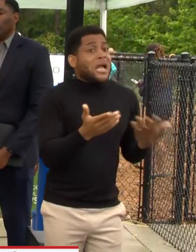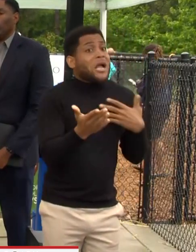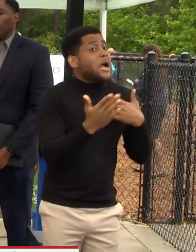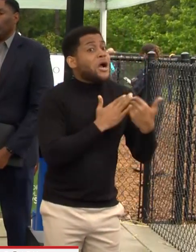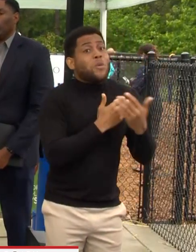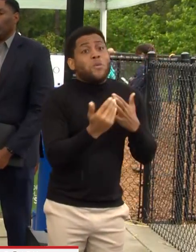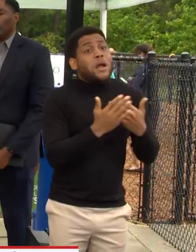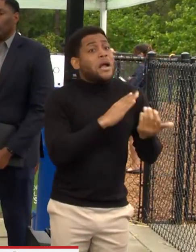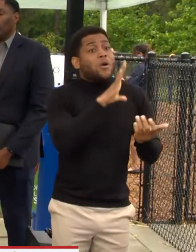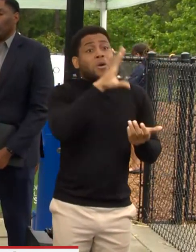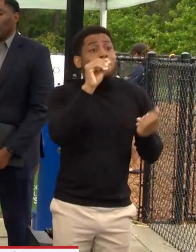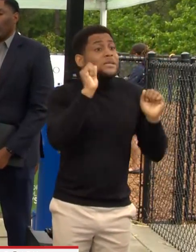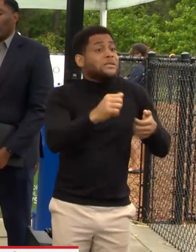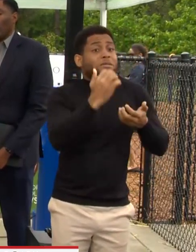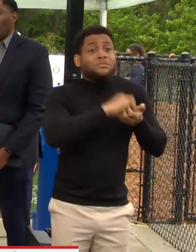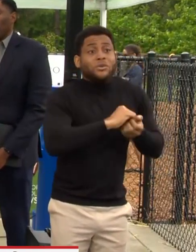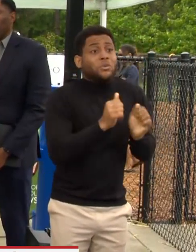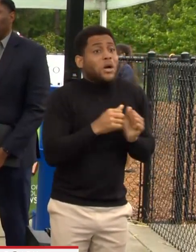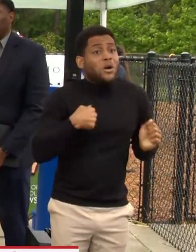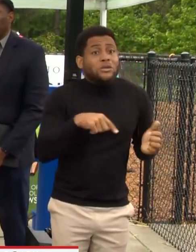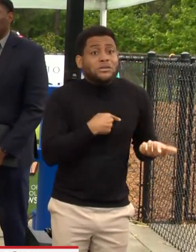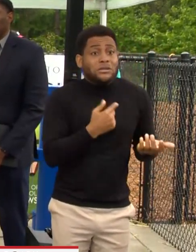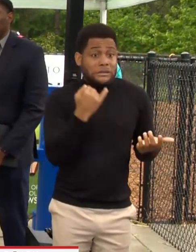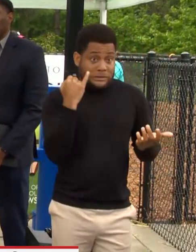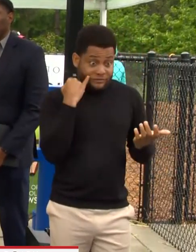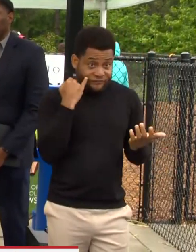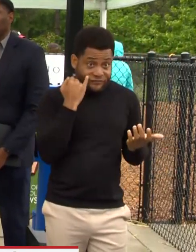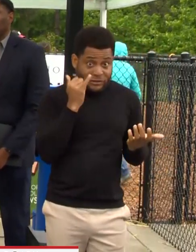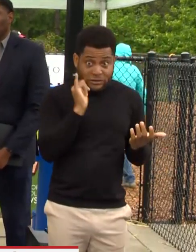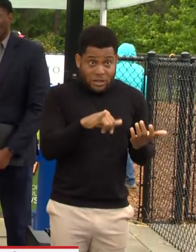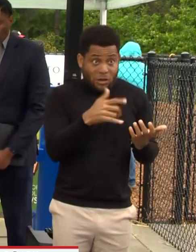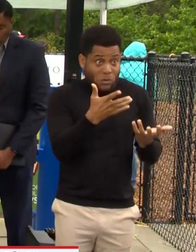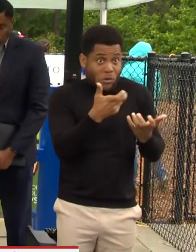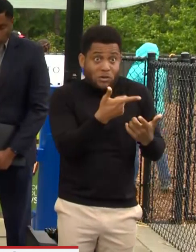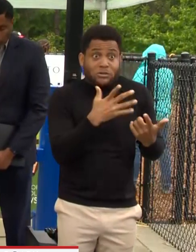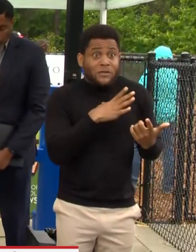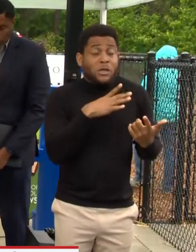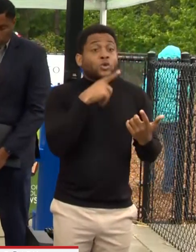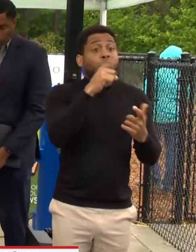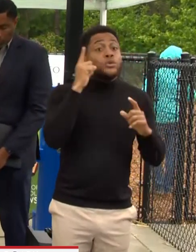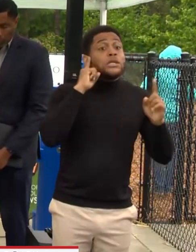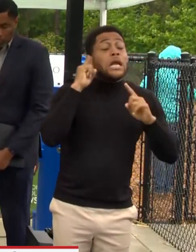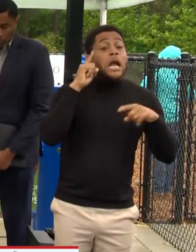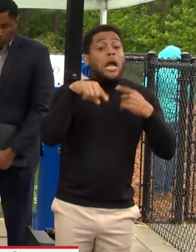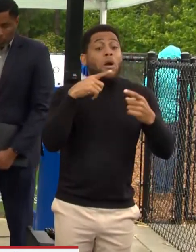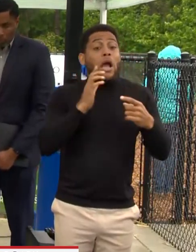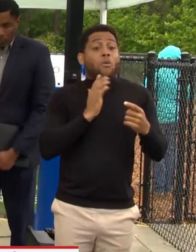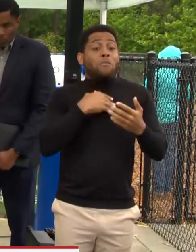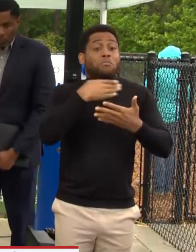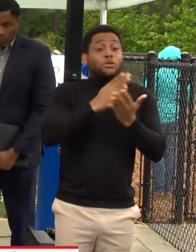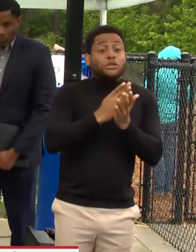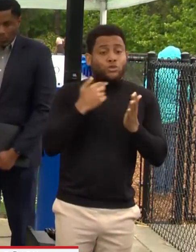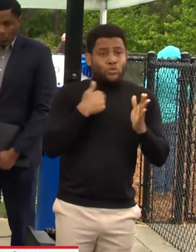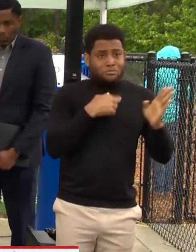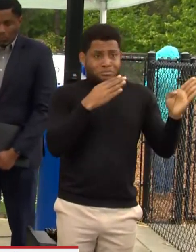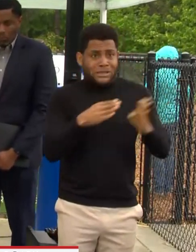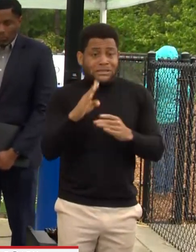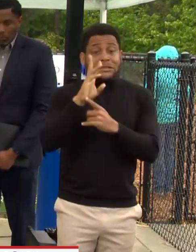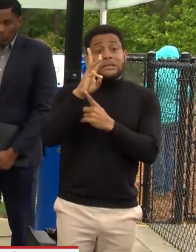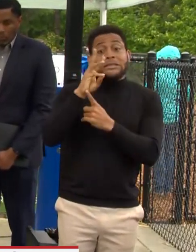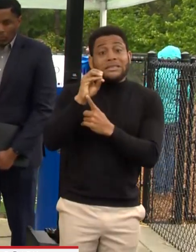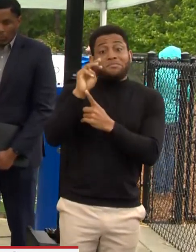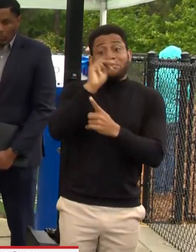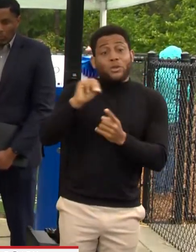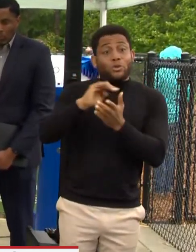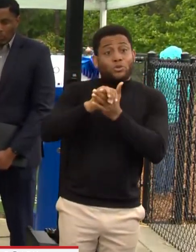is, you heard me mention one thing that's in our budget and planned for, a $60 million project that would allow